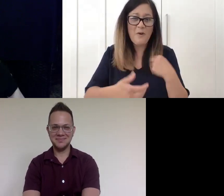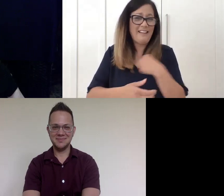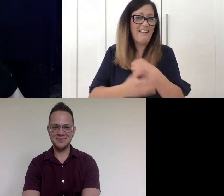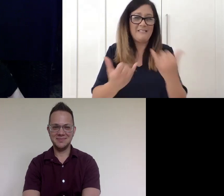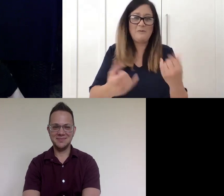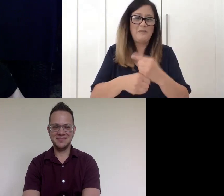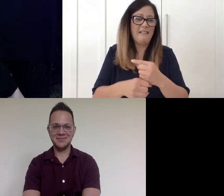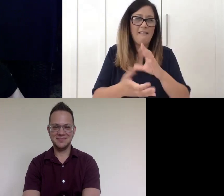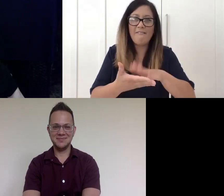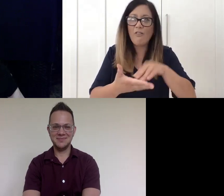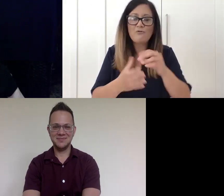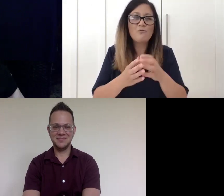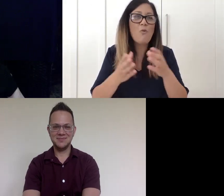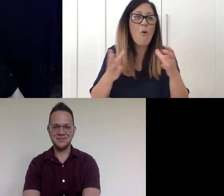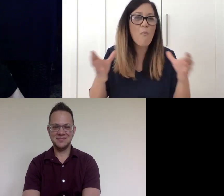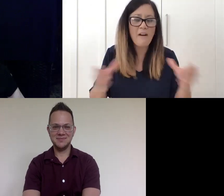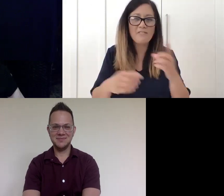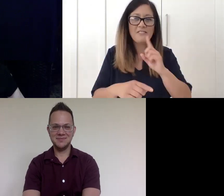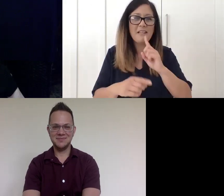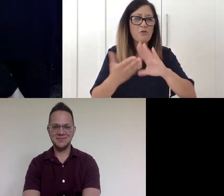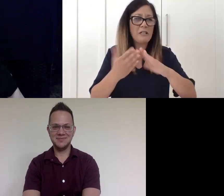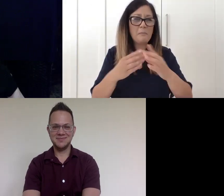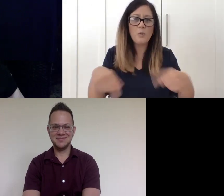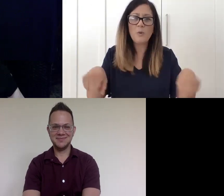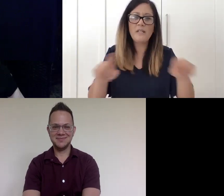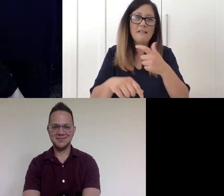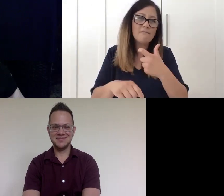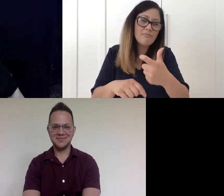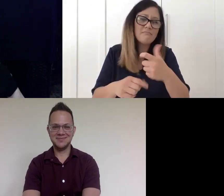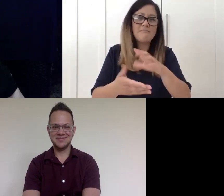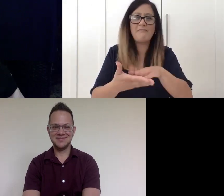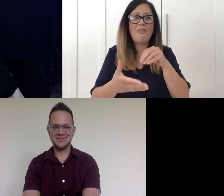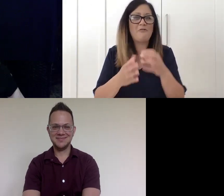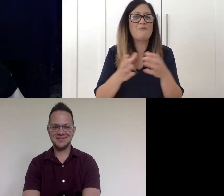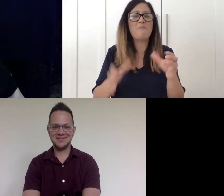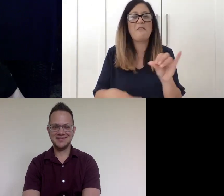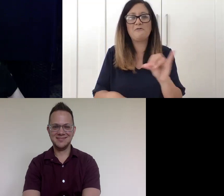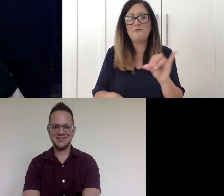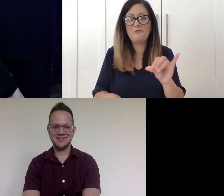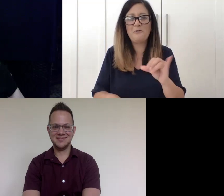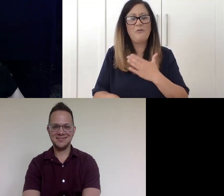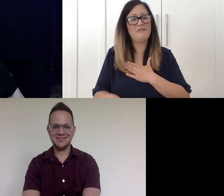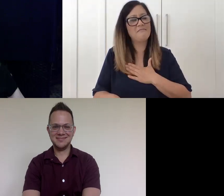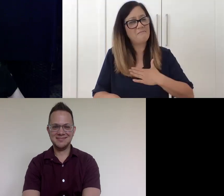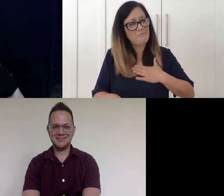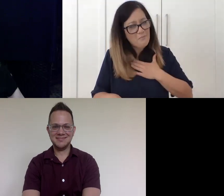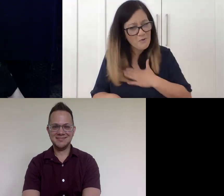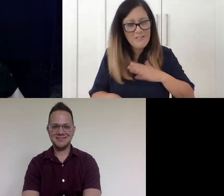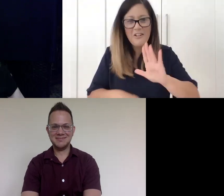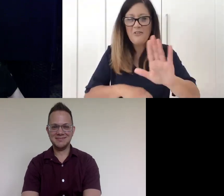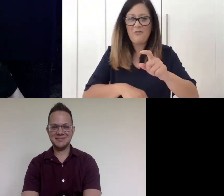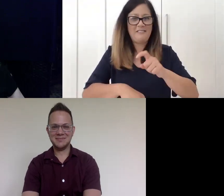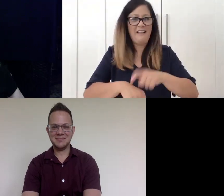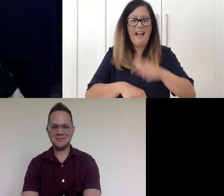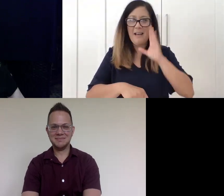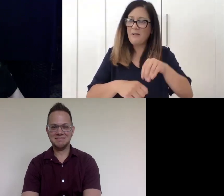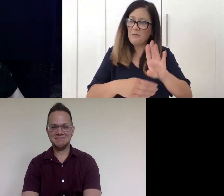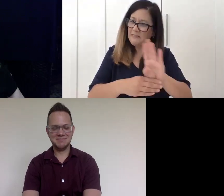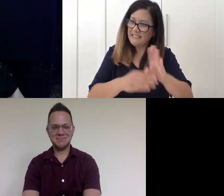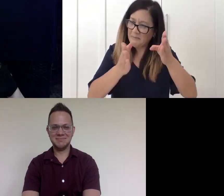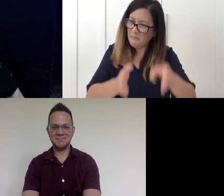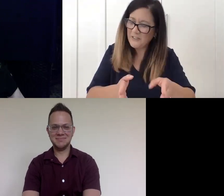Well, thank you so much for joining us today. This is fantastic, and I know the community here will have